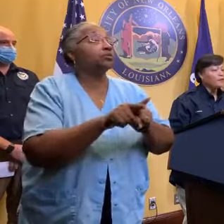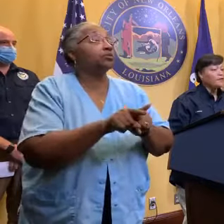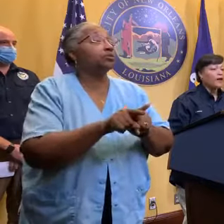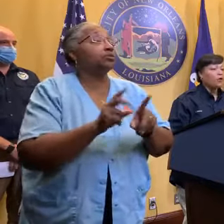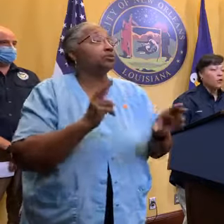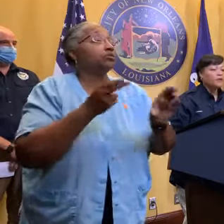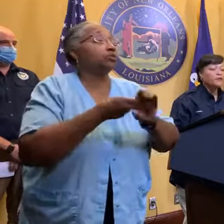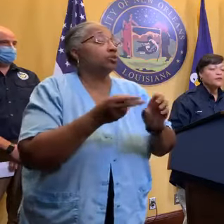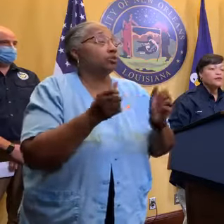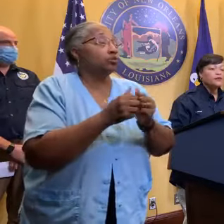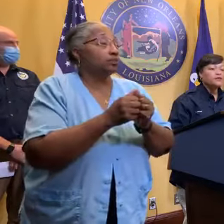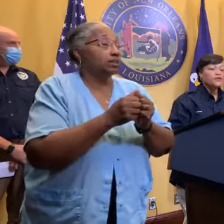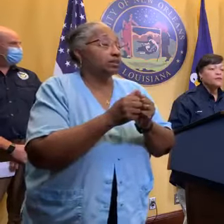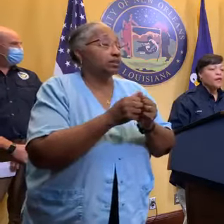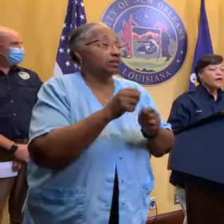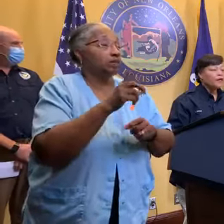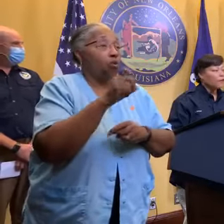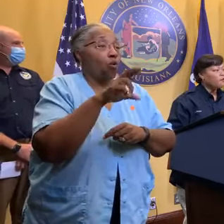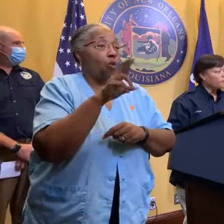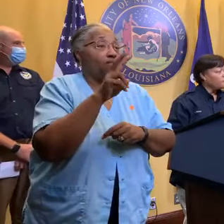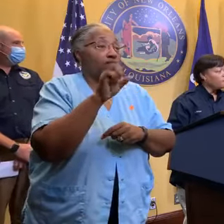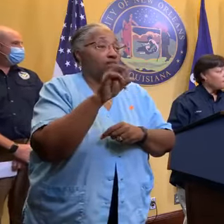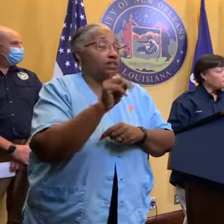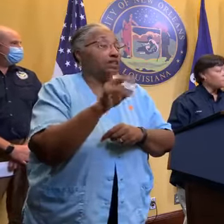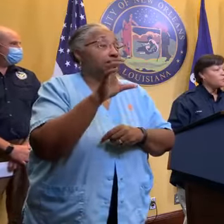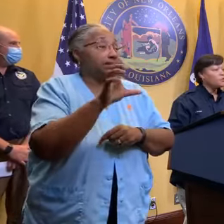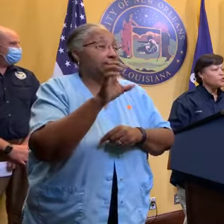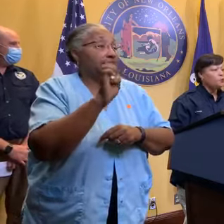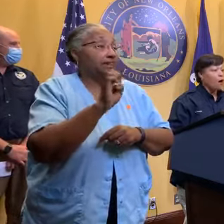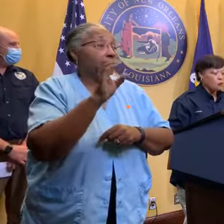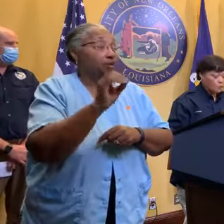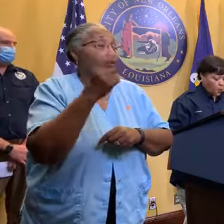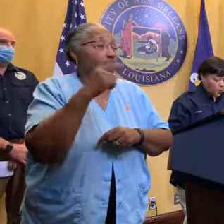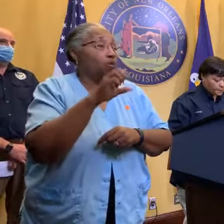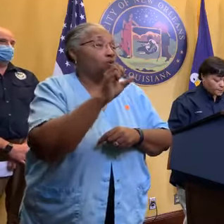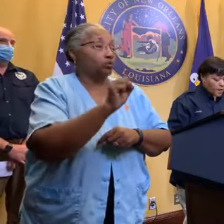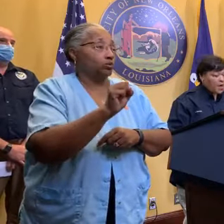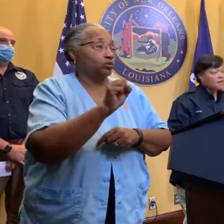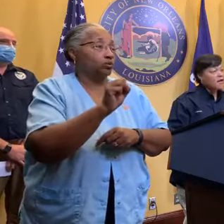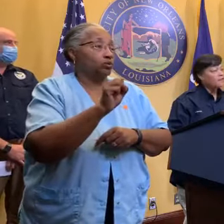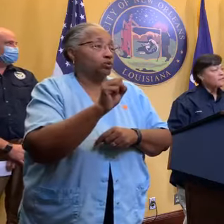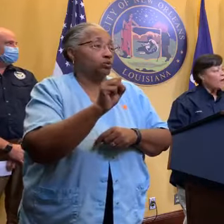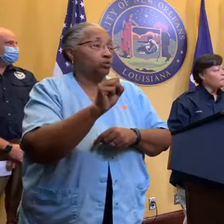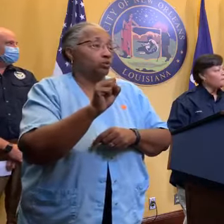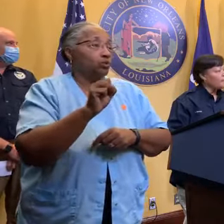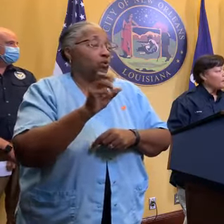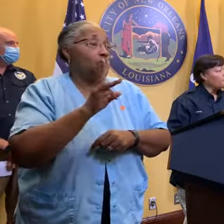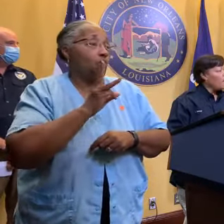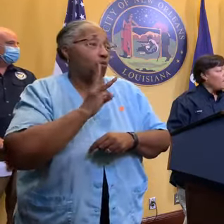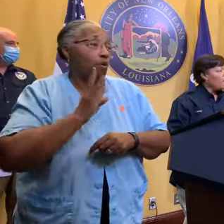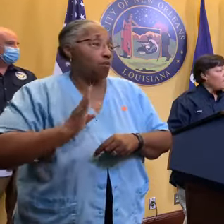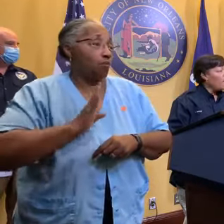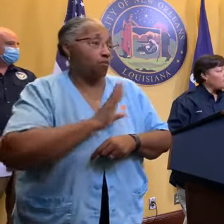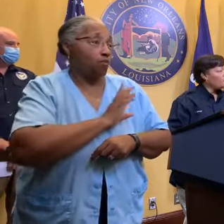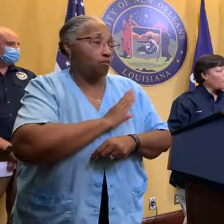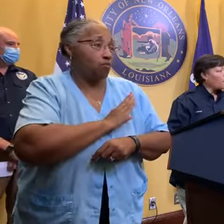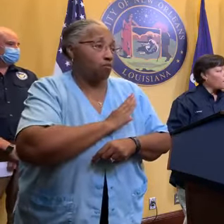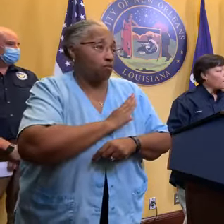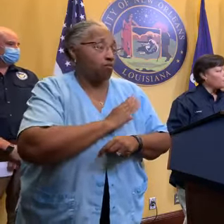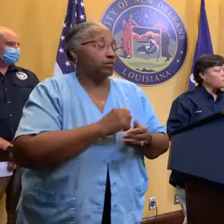by Gassan Corbin, who is our CEO, Executive Director of the Sewage and Water Board. Not stopping there,